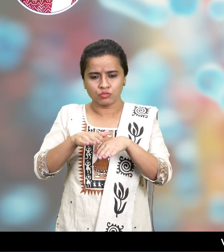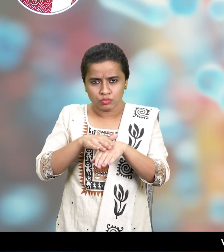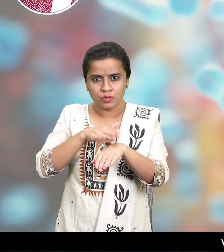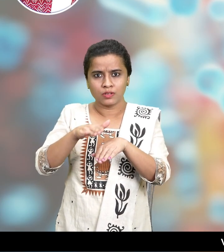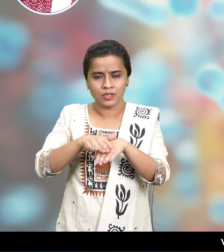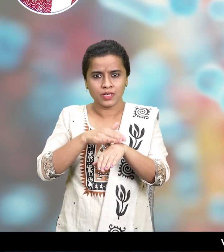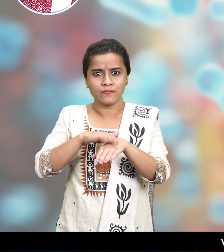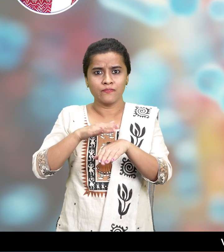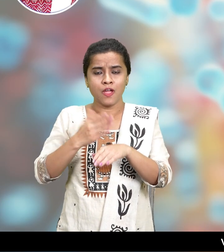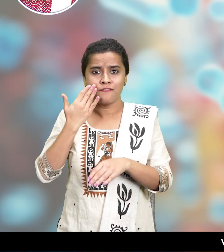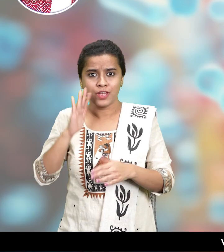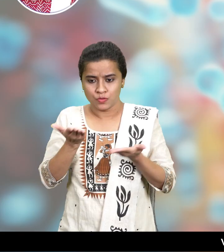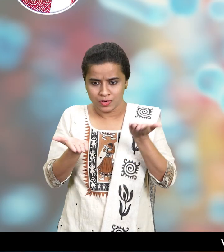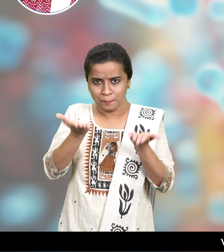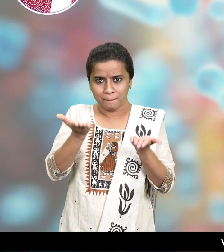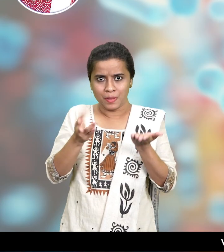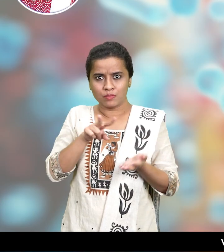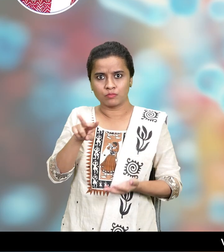in comparison.